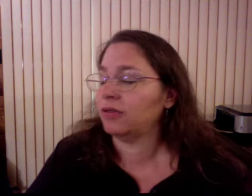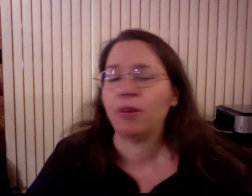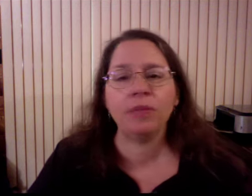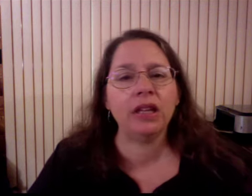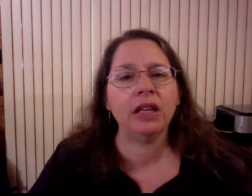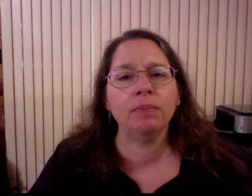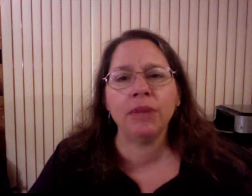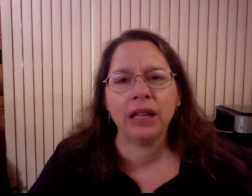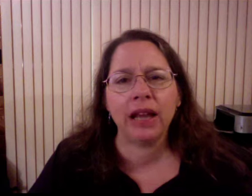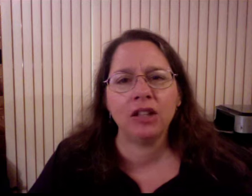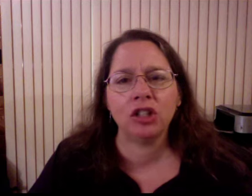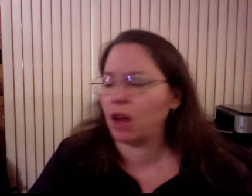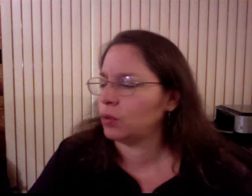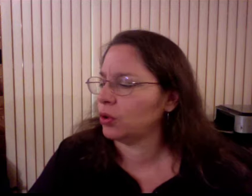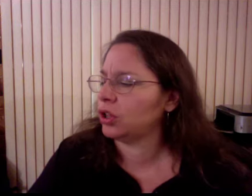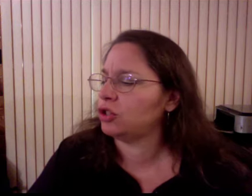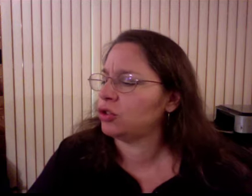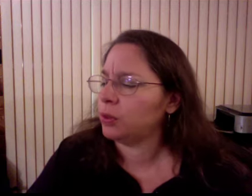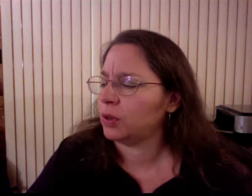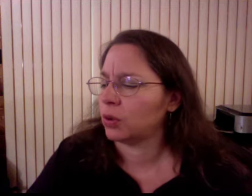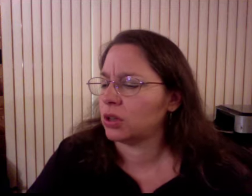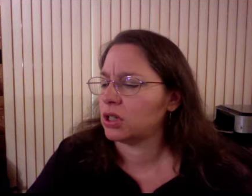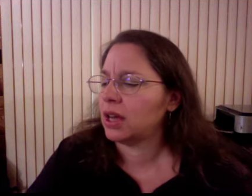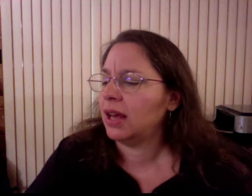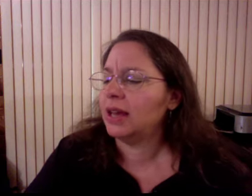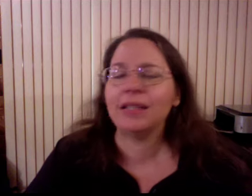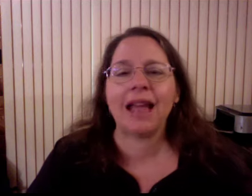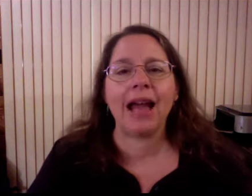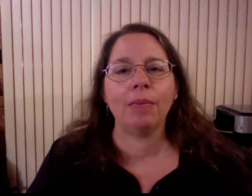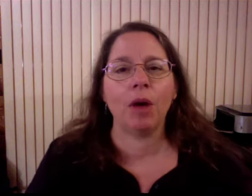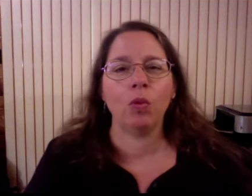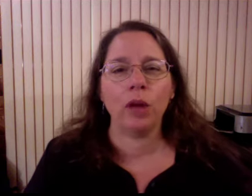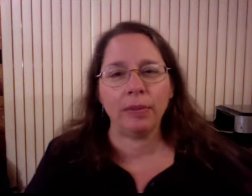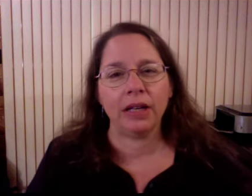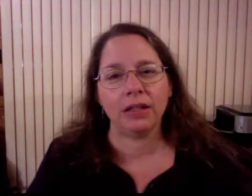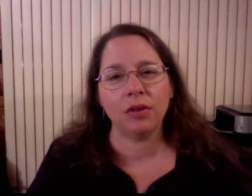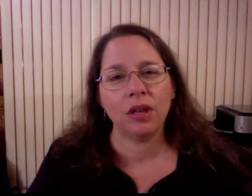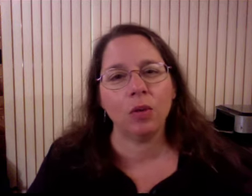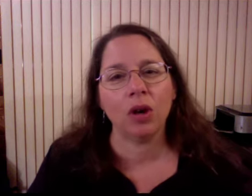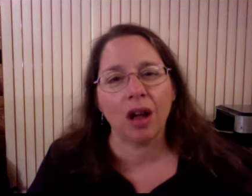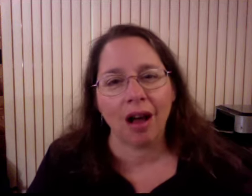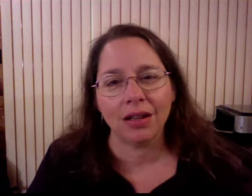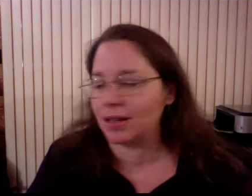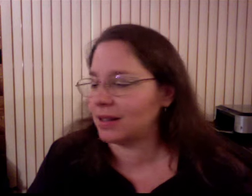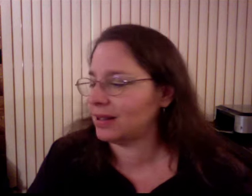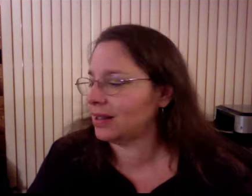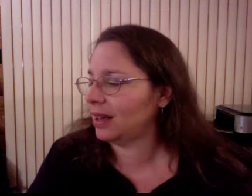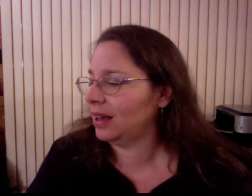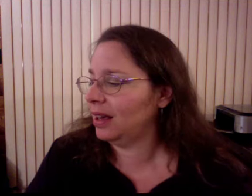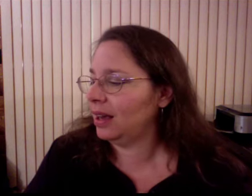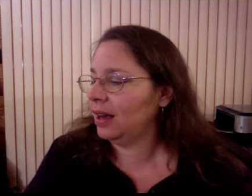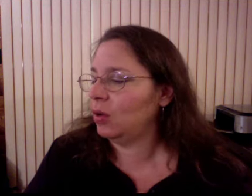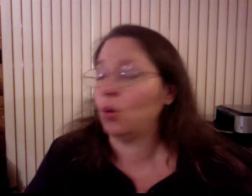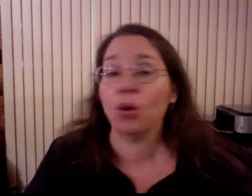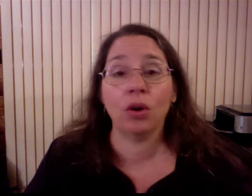from the Middle Ages onward, the troubadours sang about women as though they were goddesses or